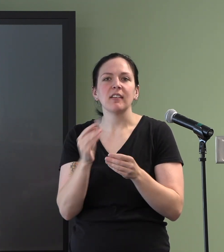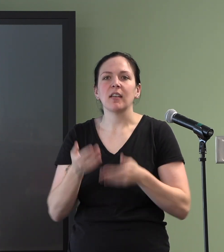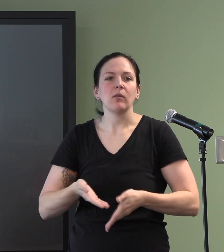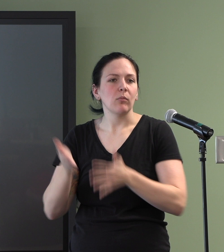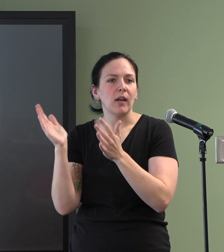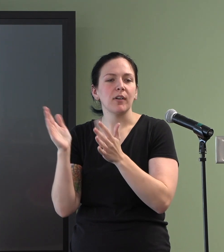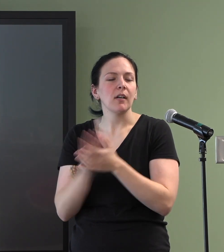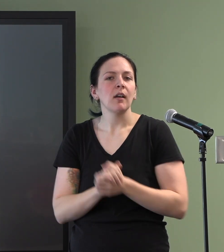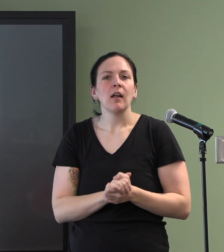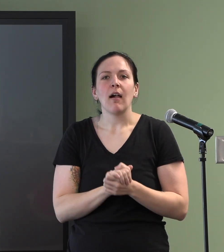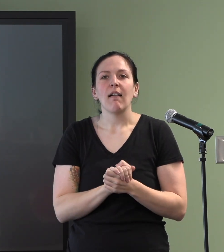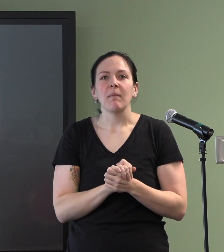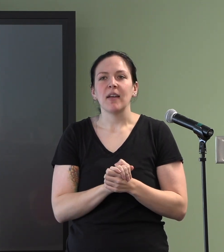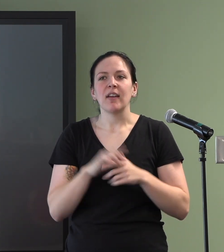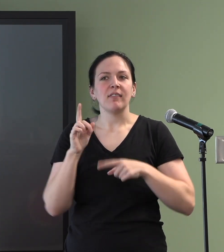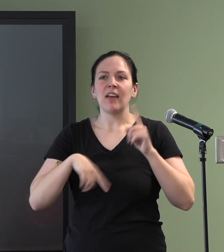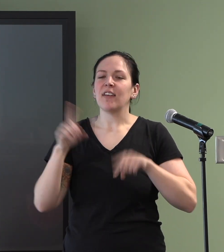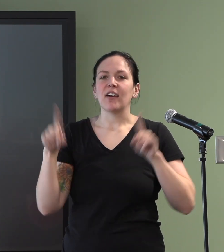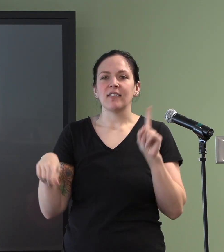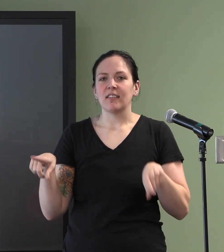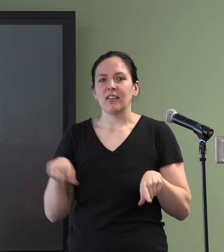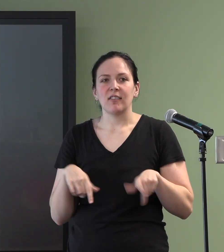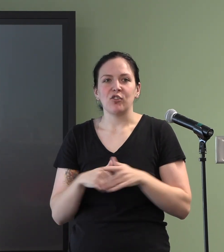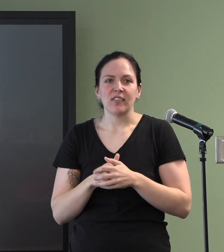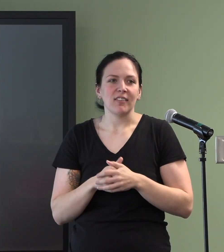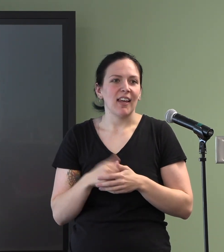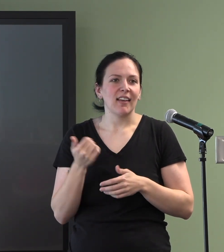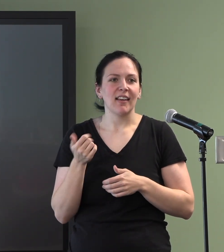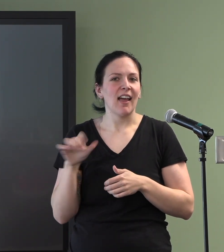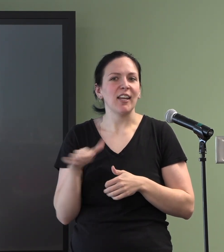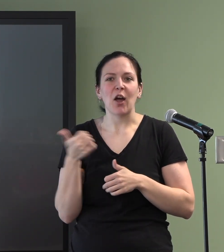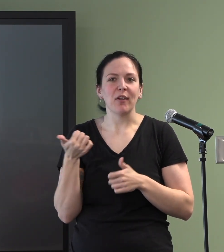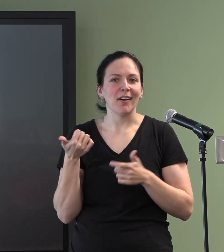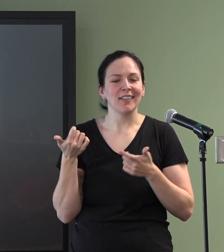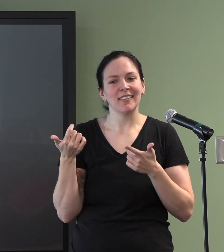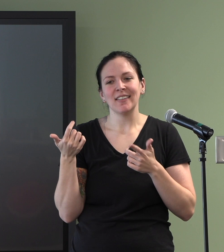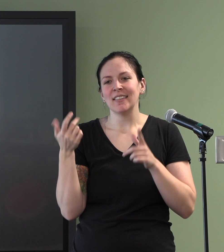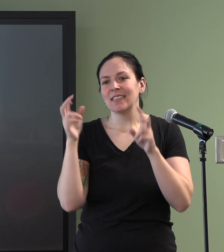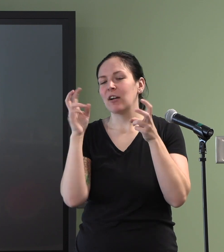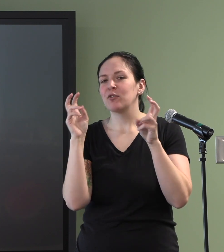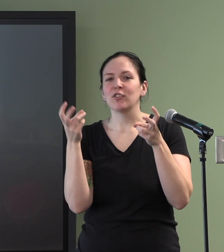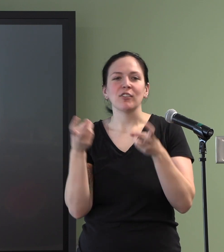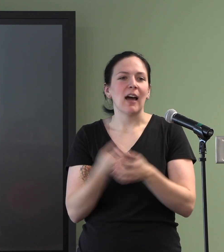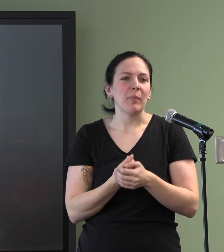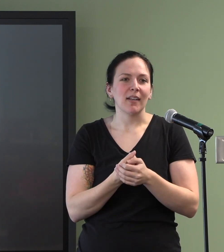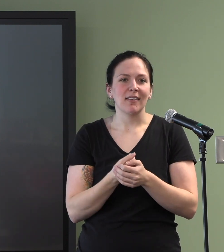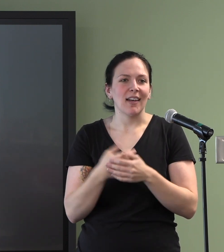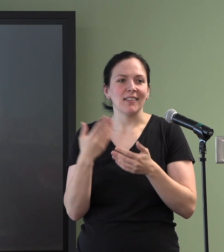it, whatever. It varies. It's just like any other controversial topic that is in